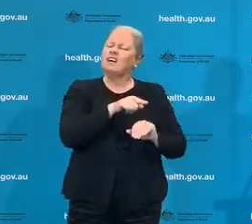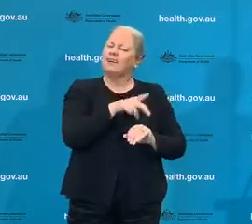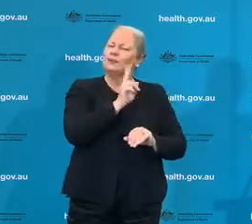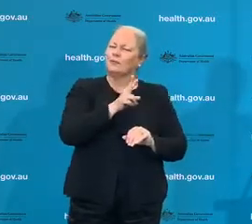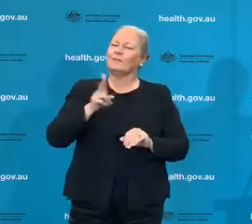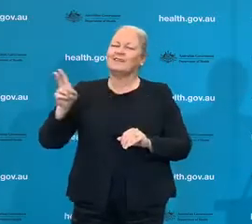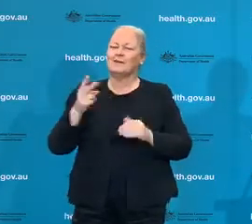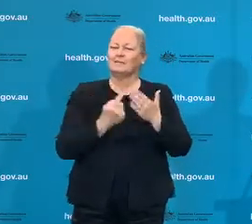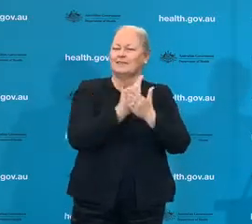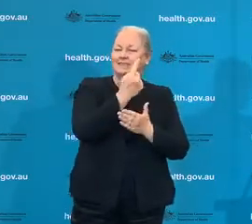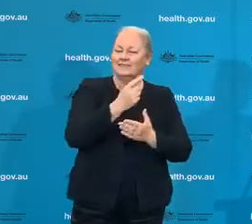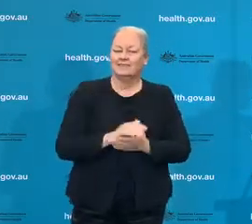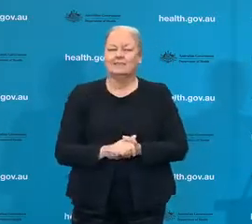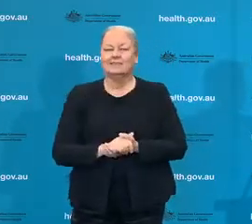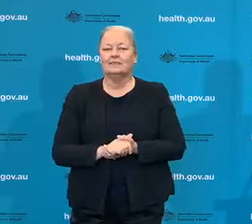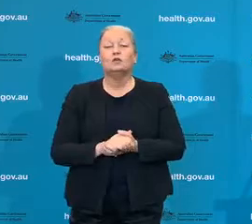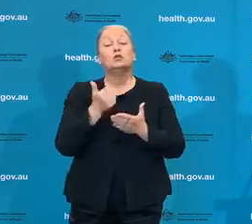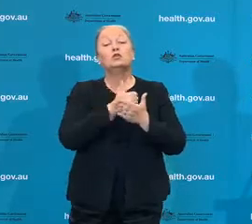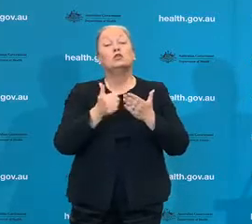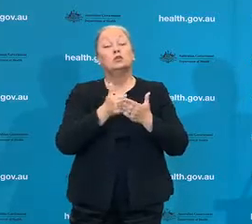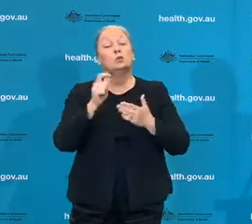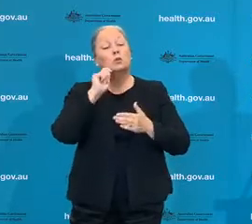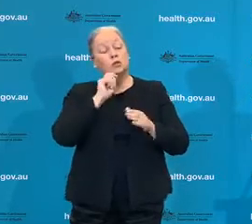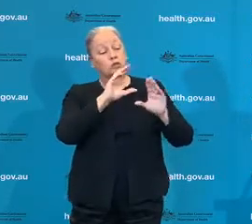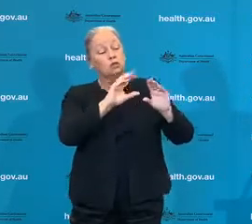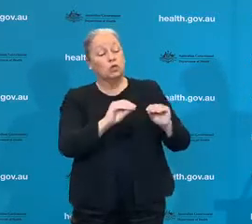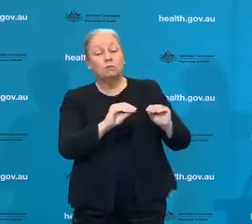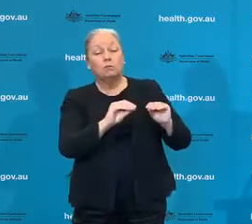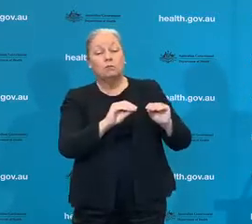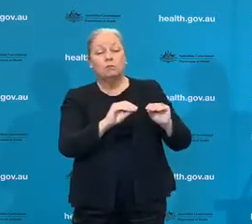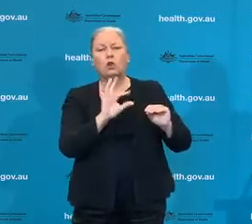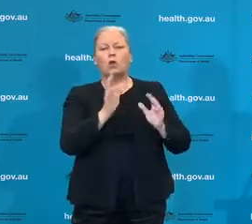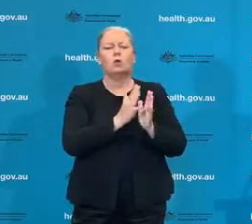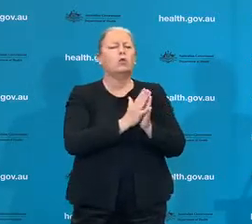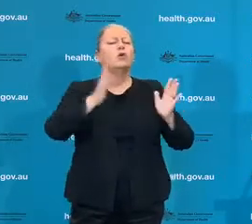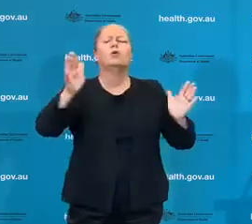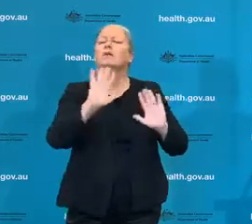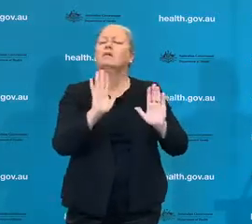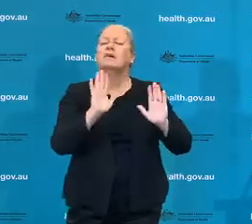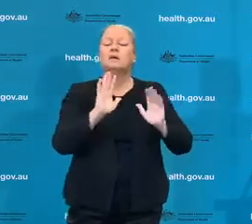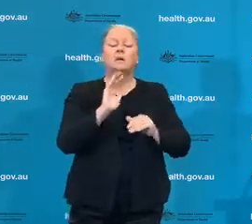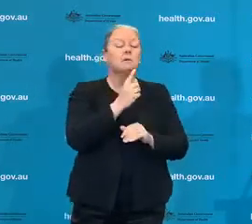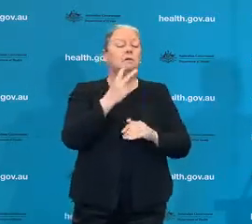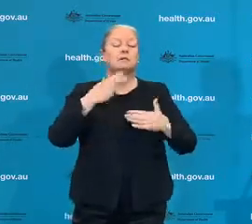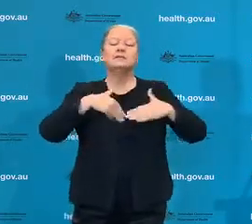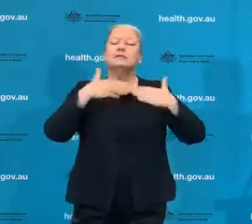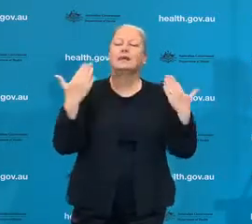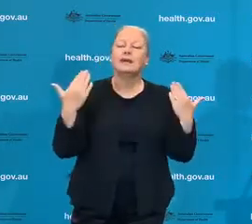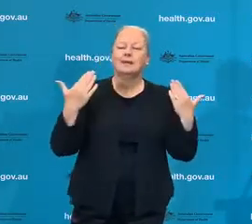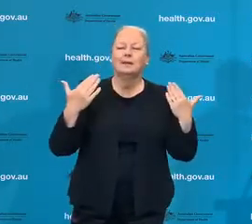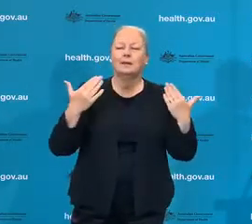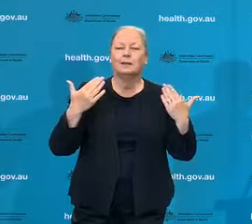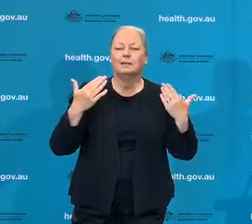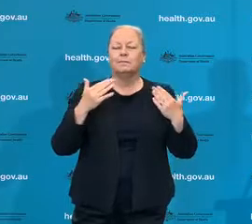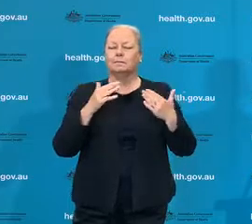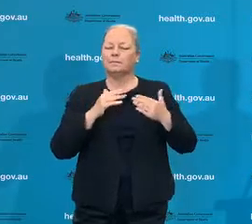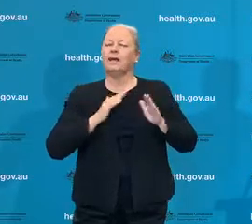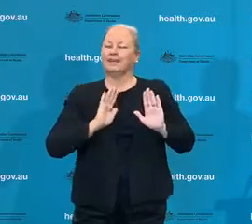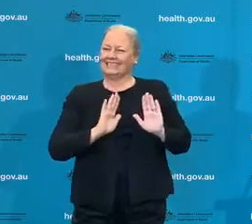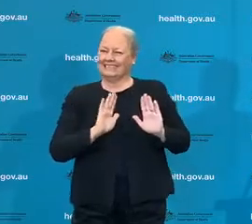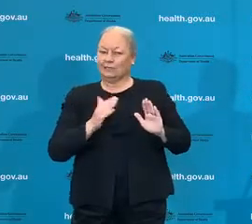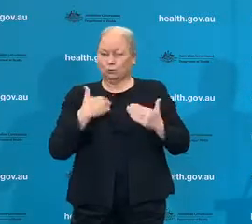Pauses are often short, in a matter of days sometimes, but we're not able to speculate on the effect of